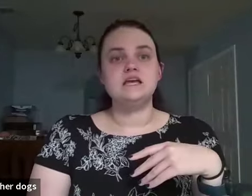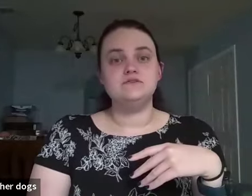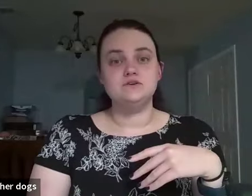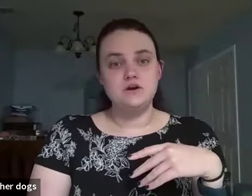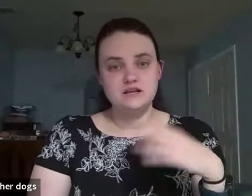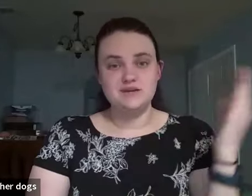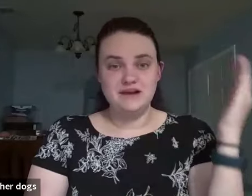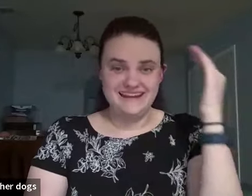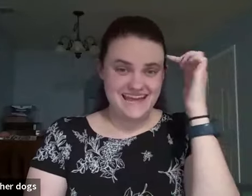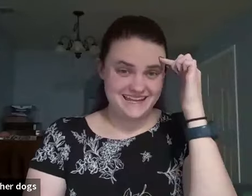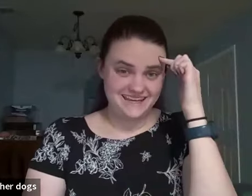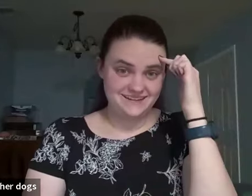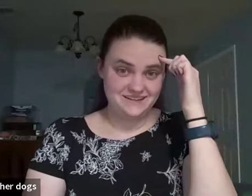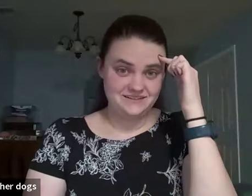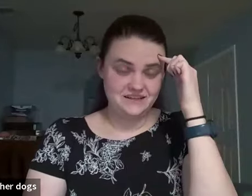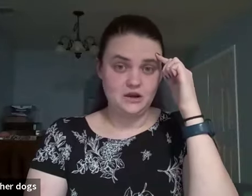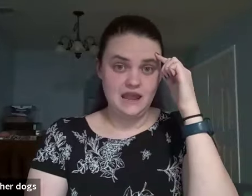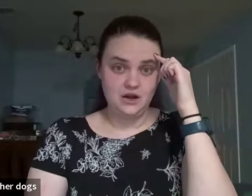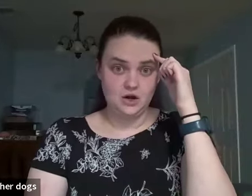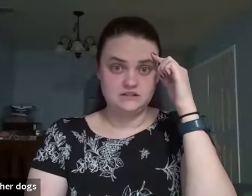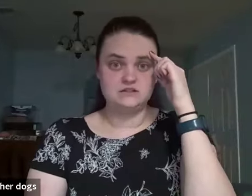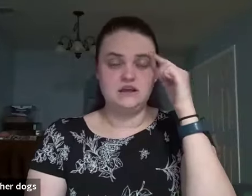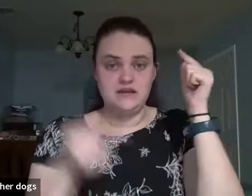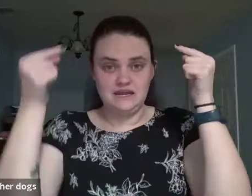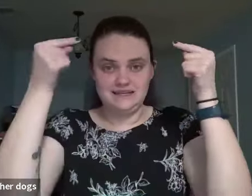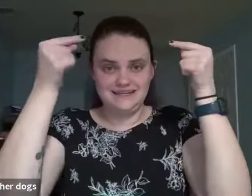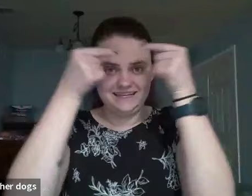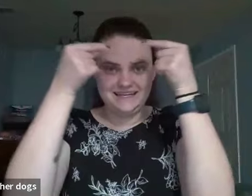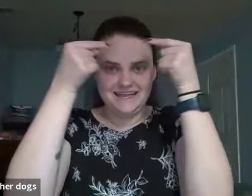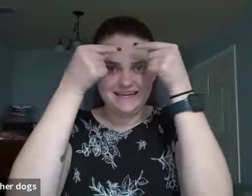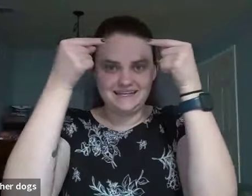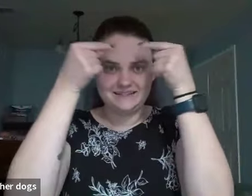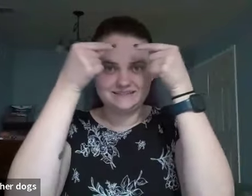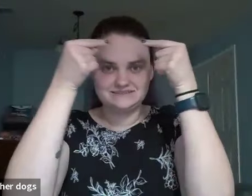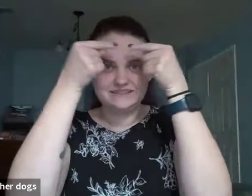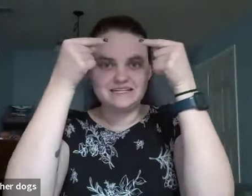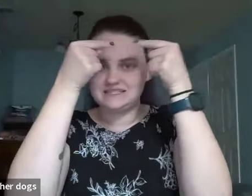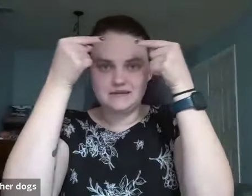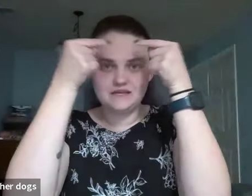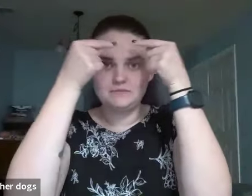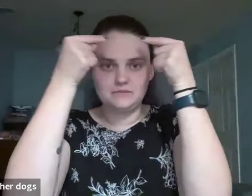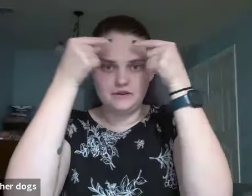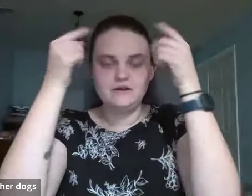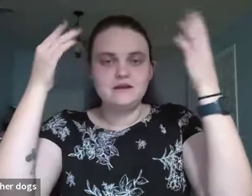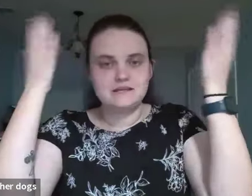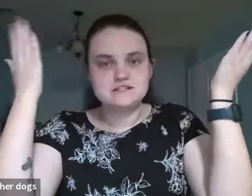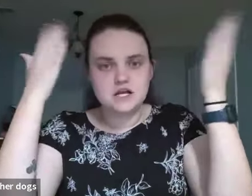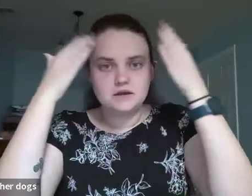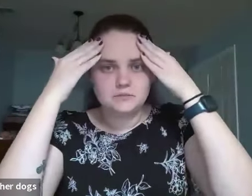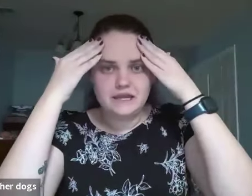if you're talking about a headache, like your head hurts or you have a headache, it's the same sign, but up here. Because it's talking about your